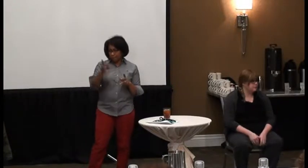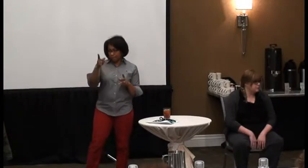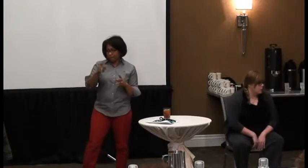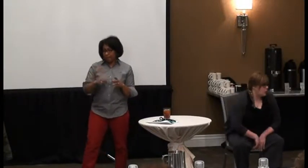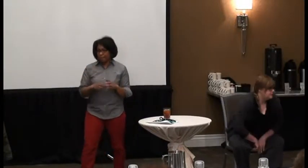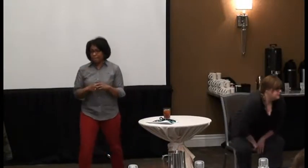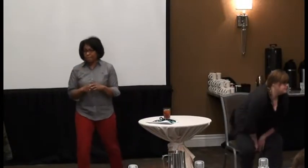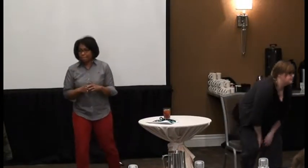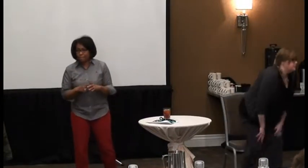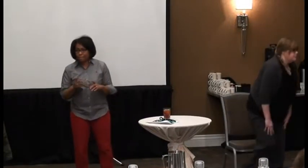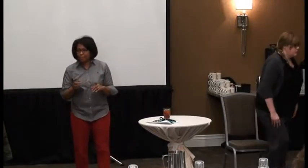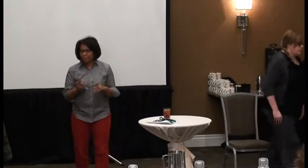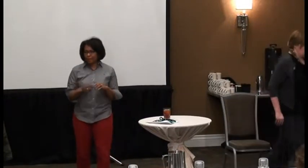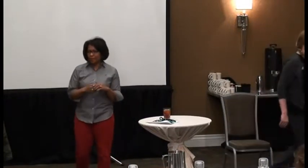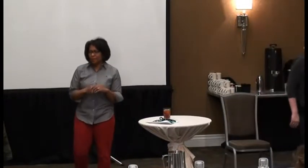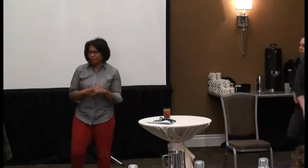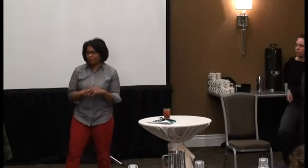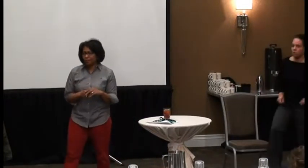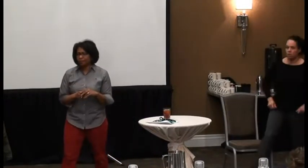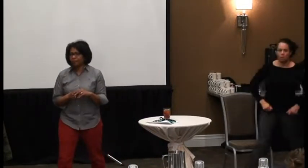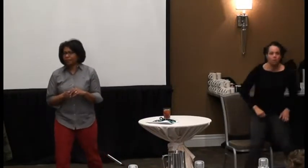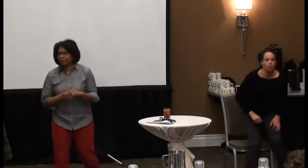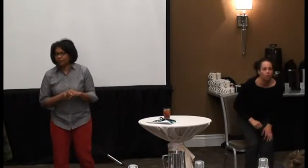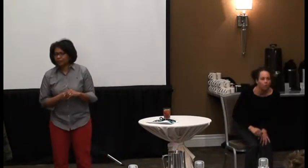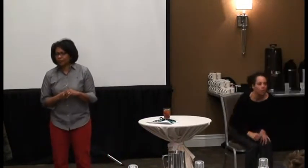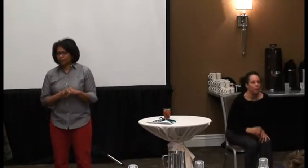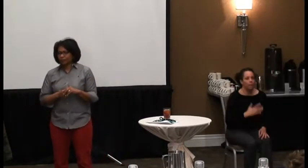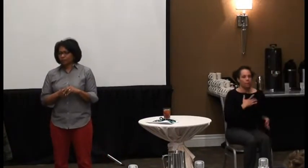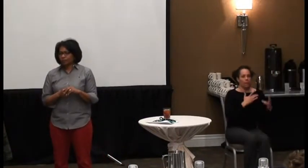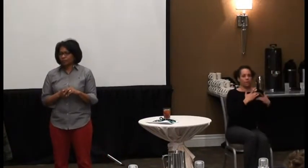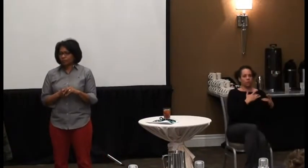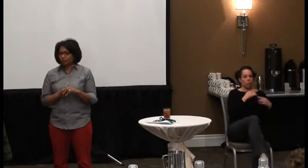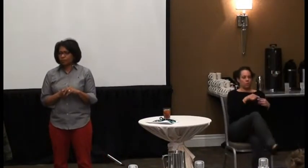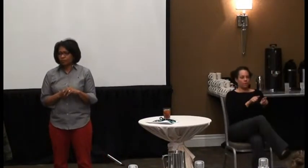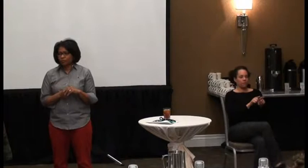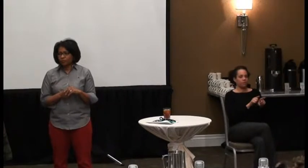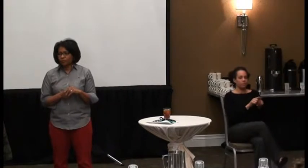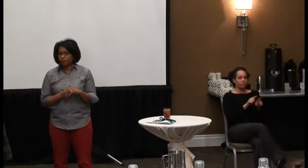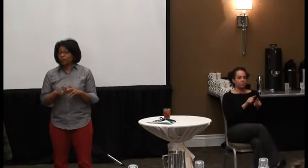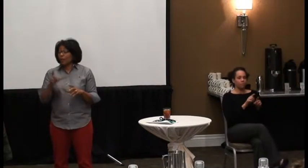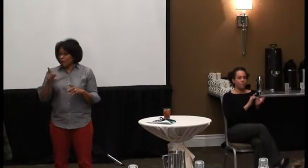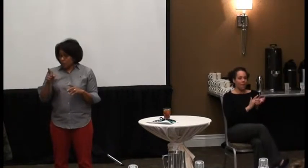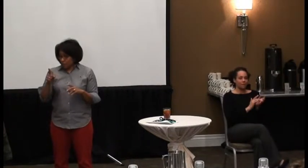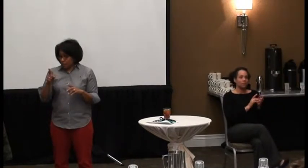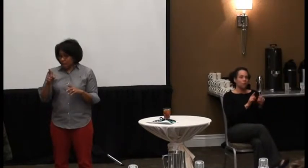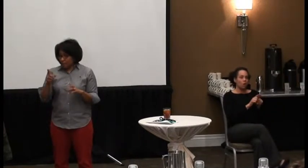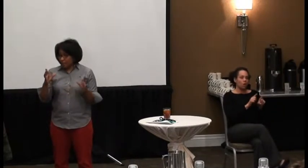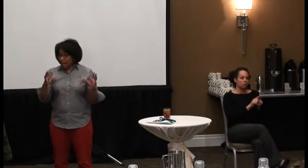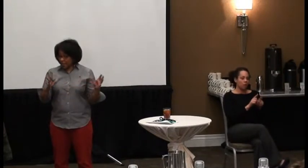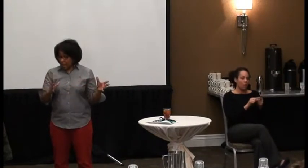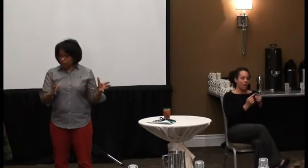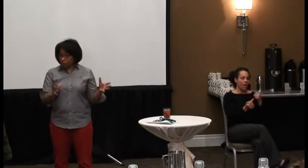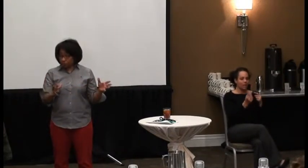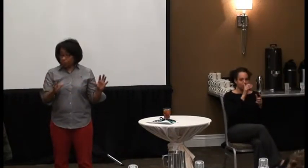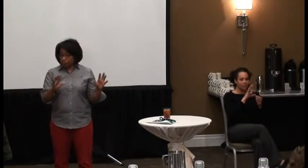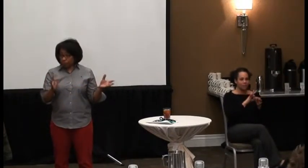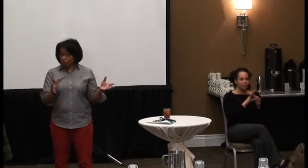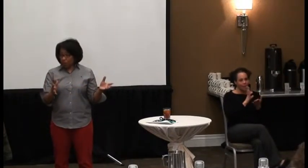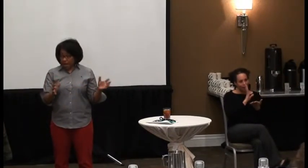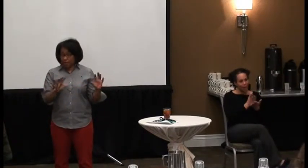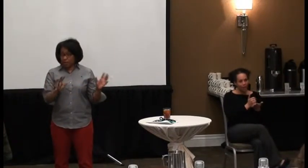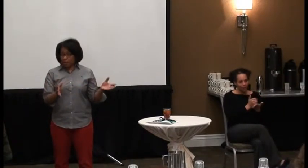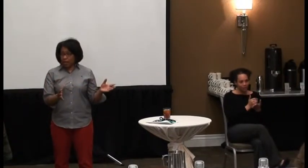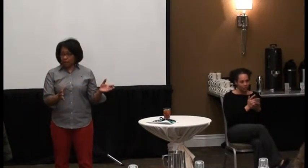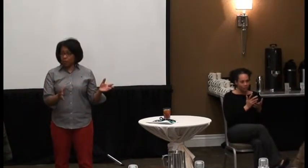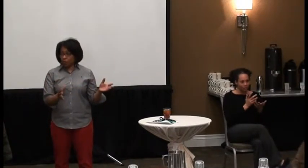Okay. Yeah. My concern is these medications are also antipsychotic medications. So Not- I worry not about that- side